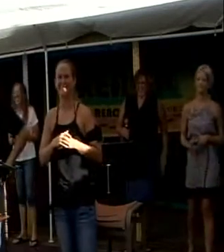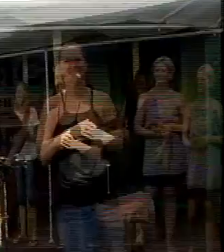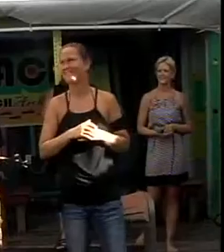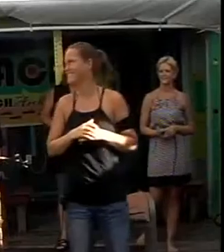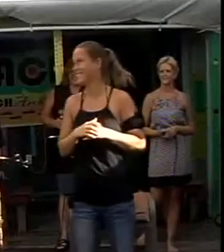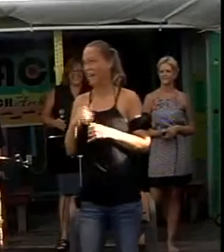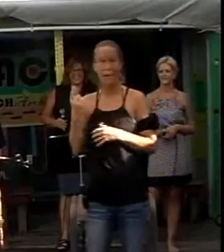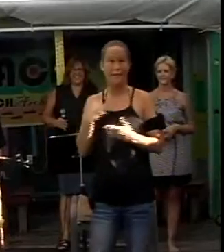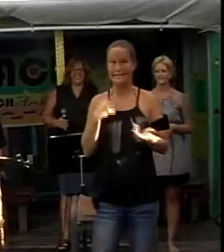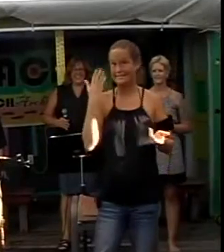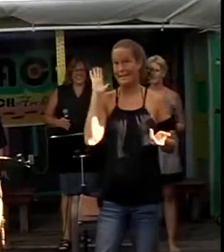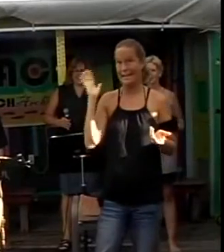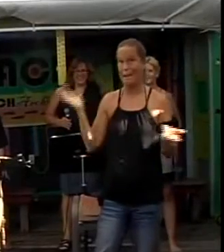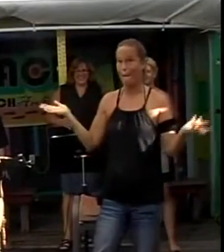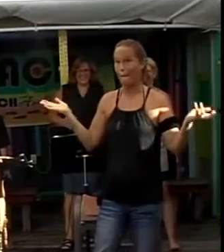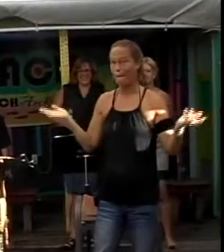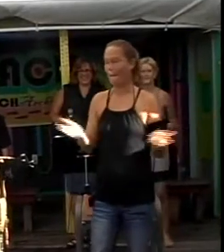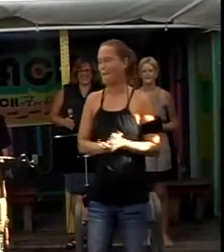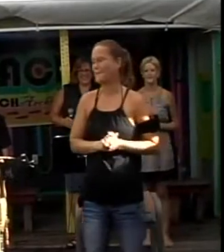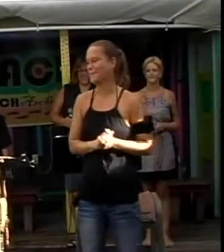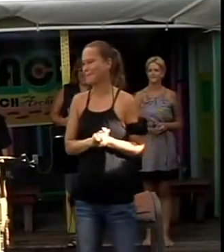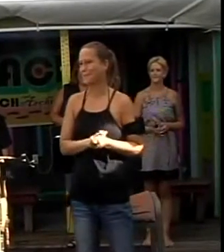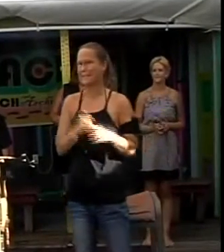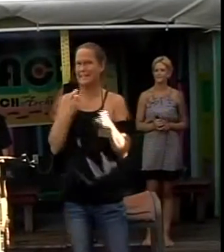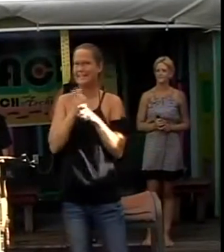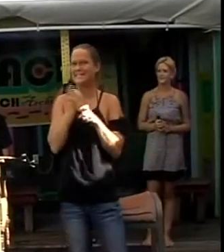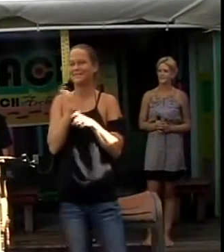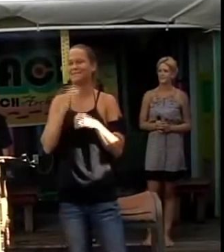Only because I didn't know.